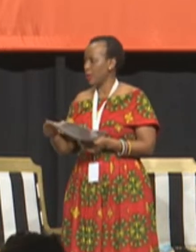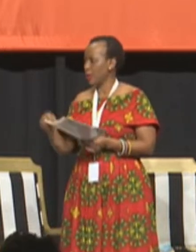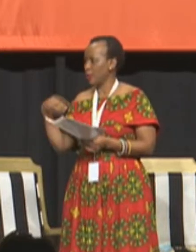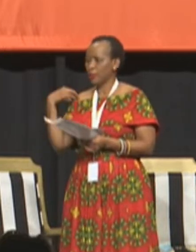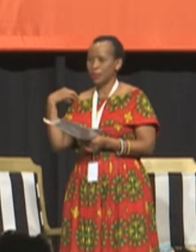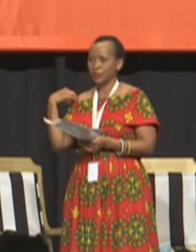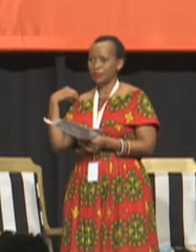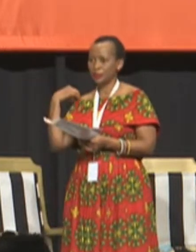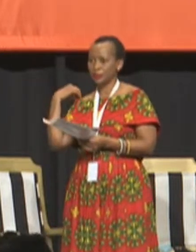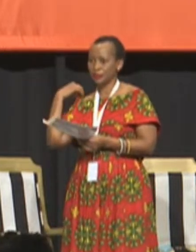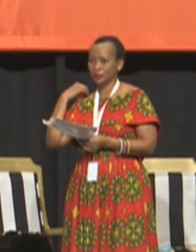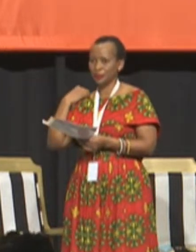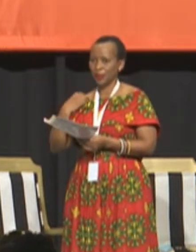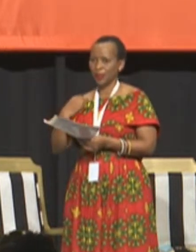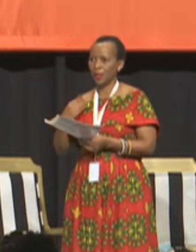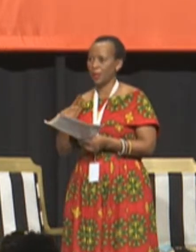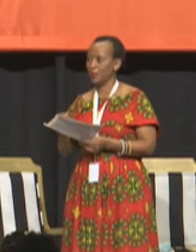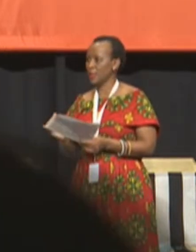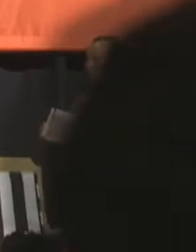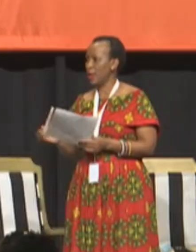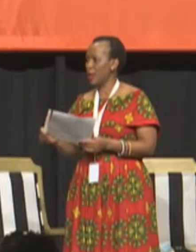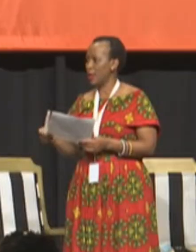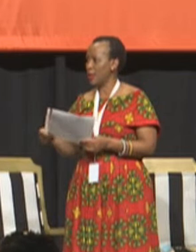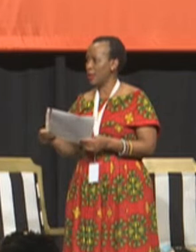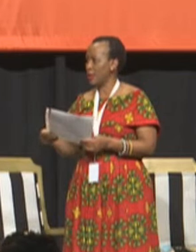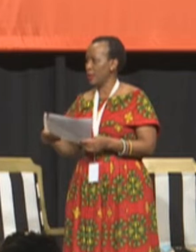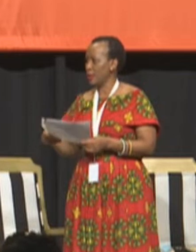Hamza Muhammad. Hamza.